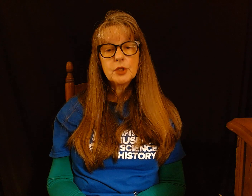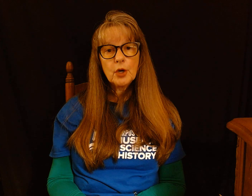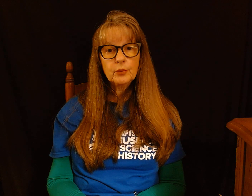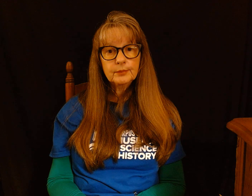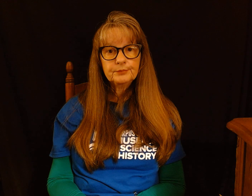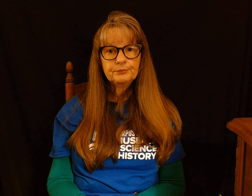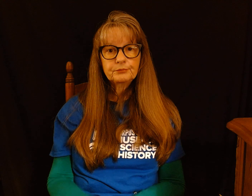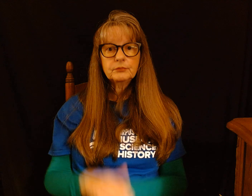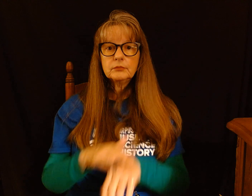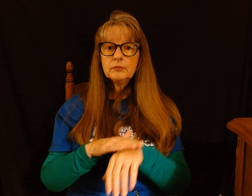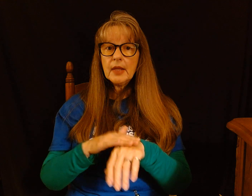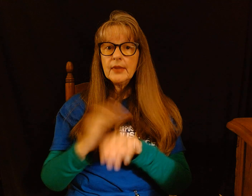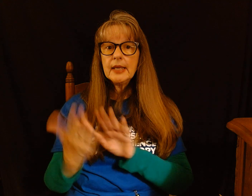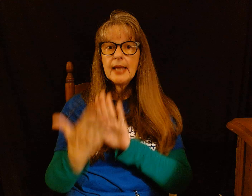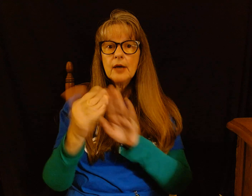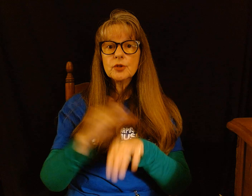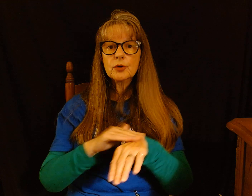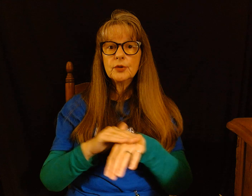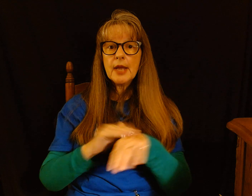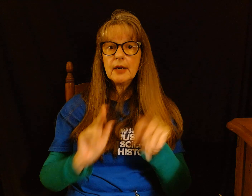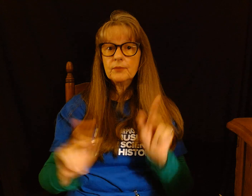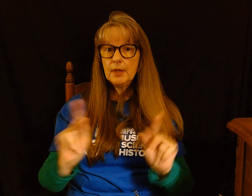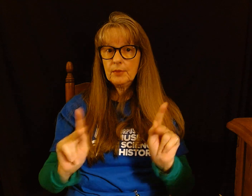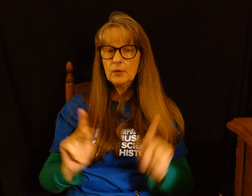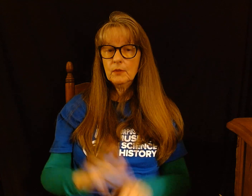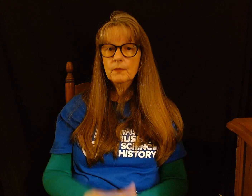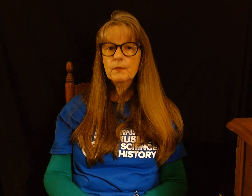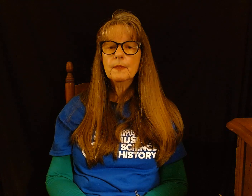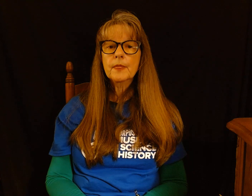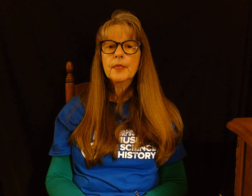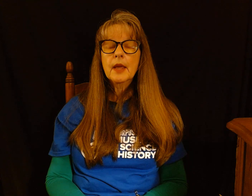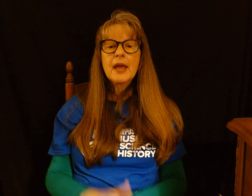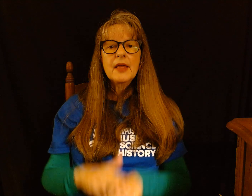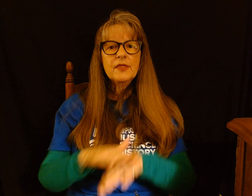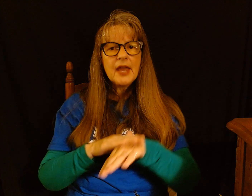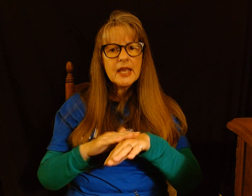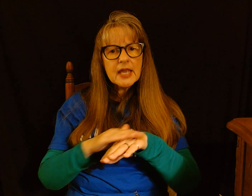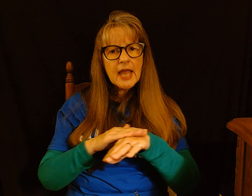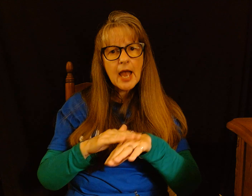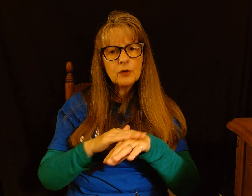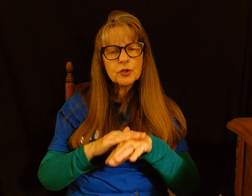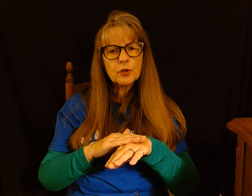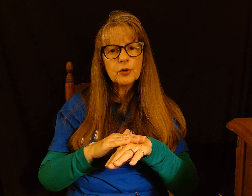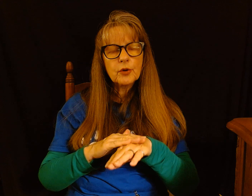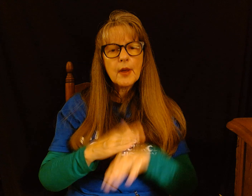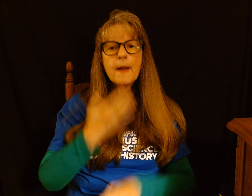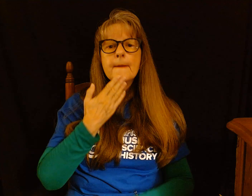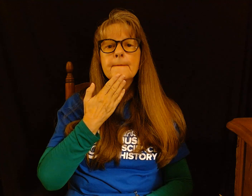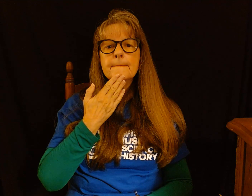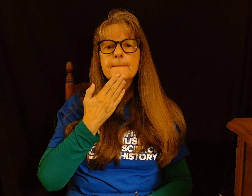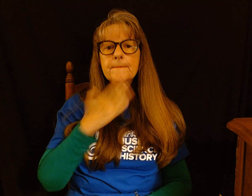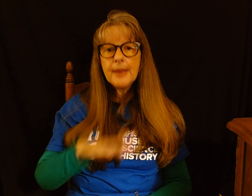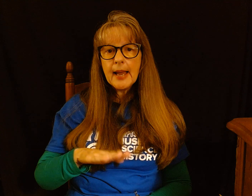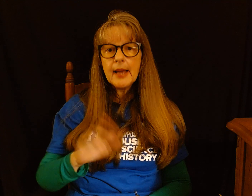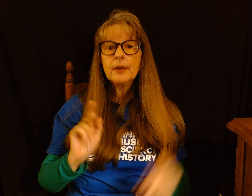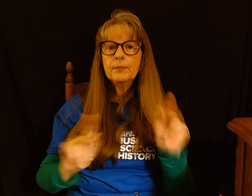So they encountered Native people. They encountered bad